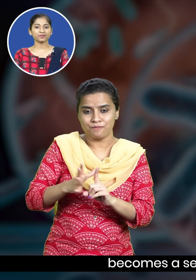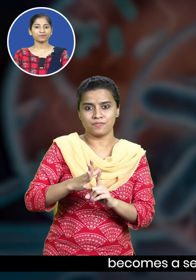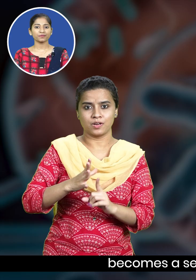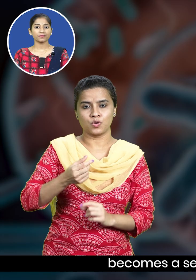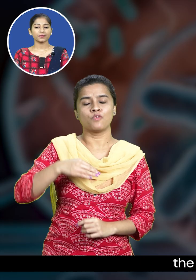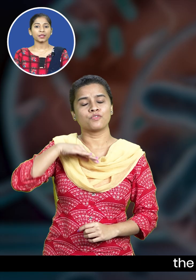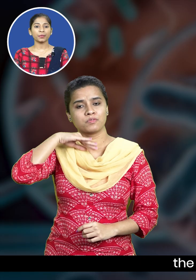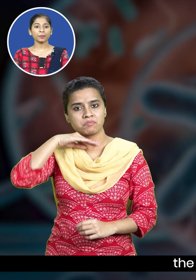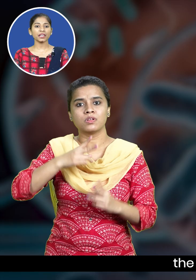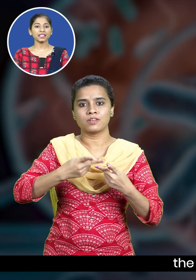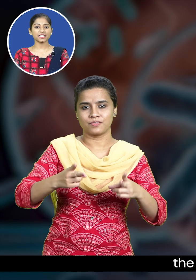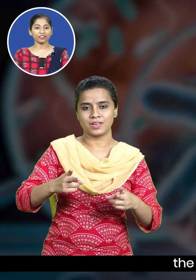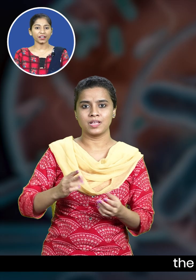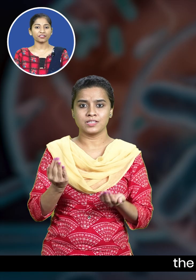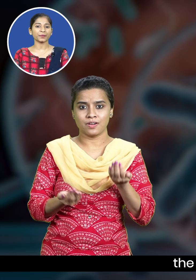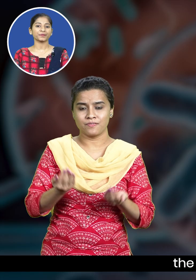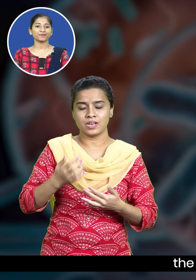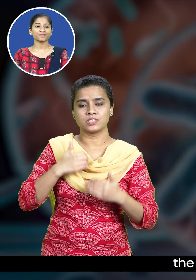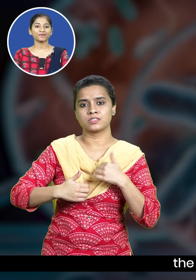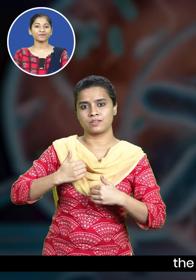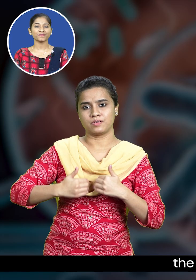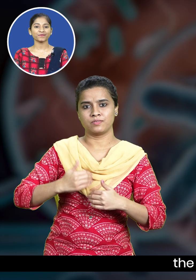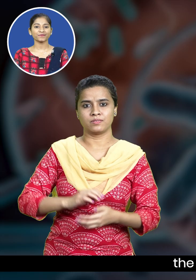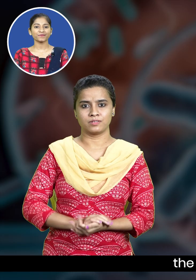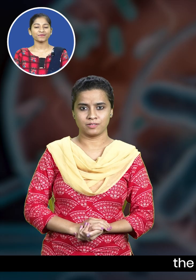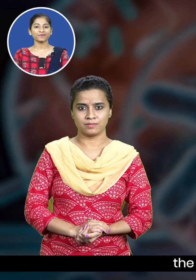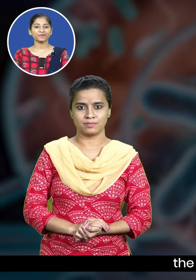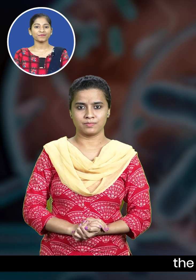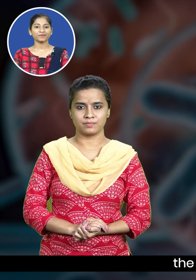disease the baby is suffering from.